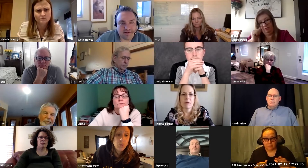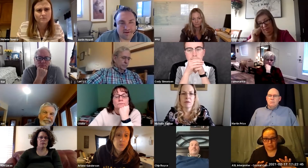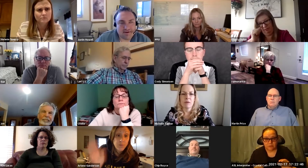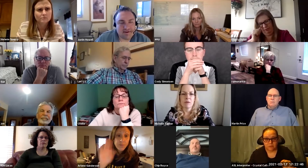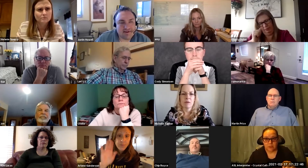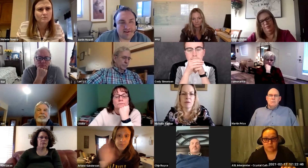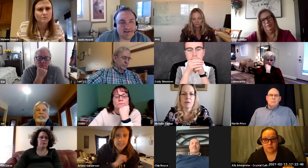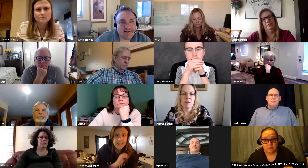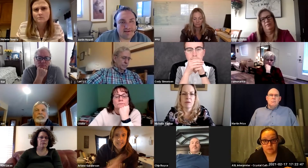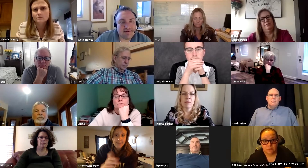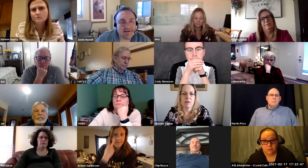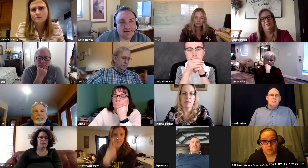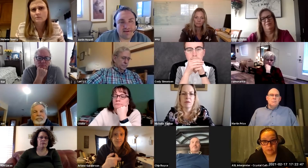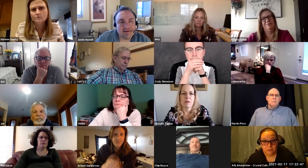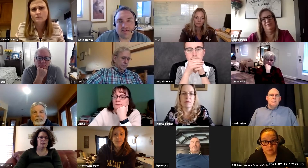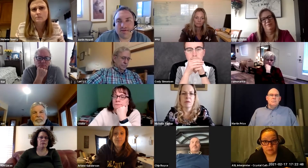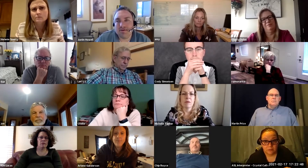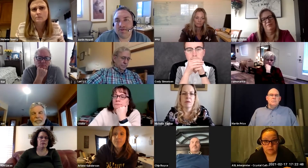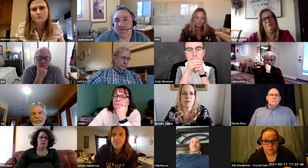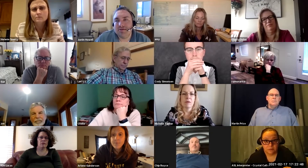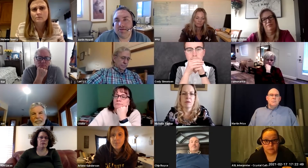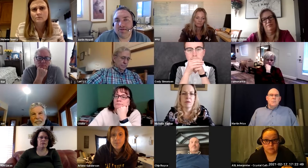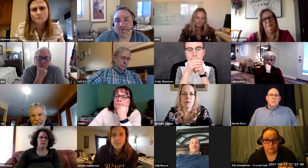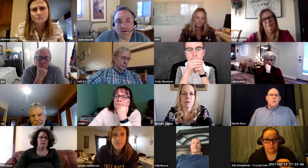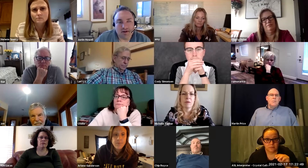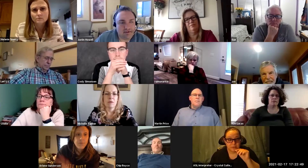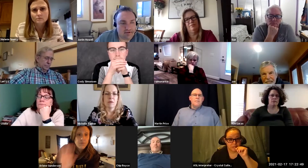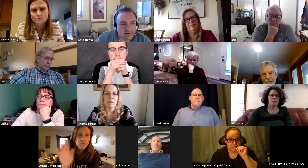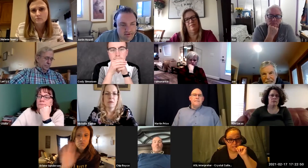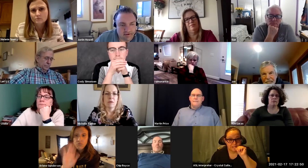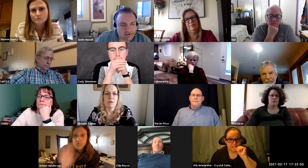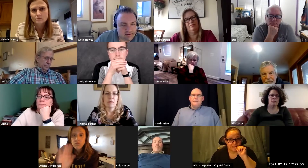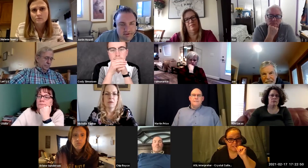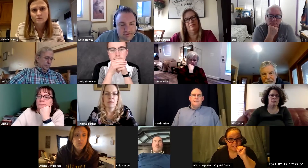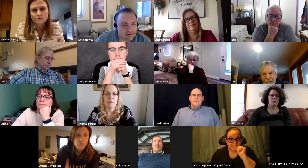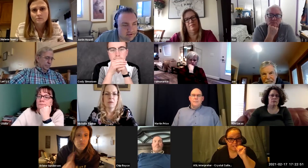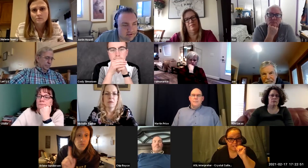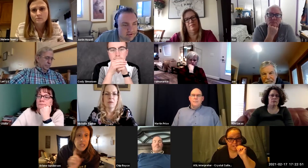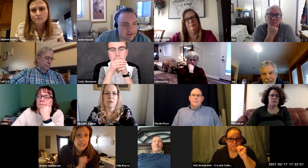been replied to as well. So Okay.